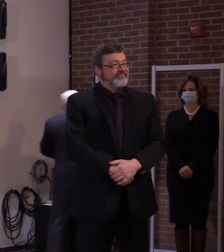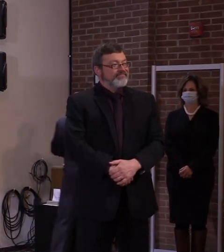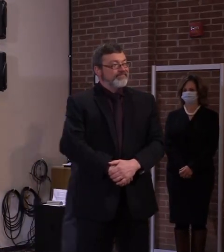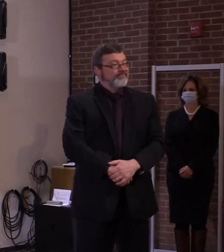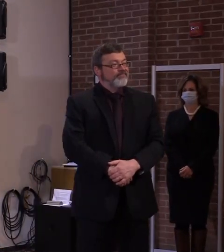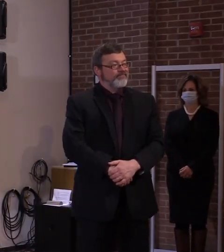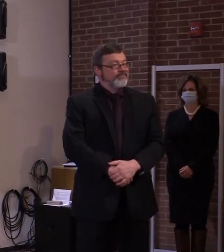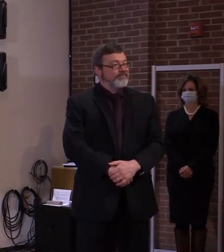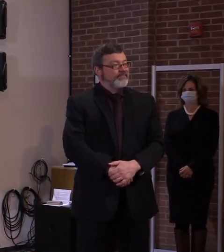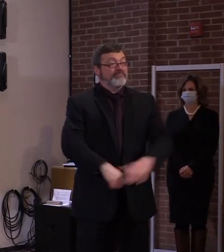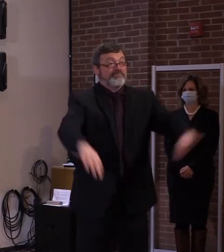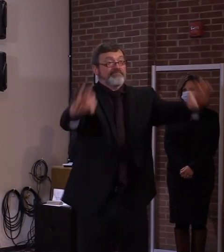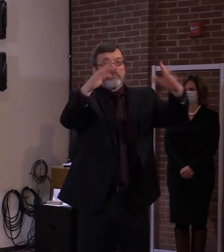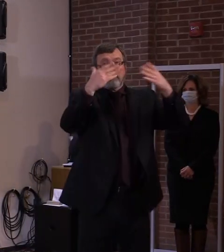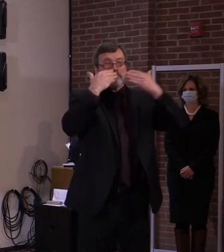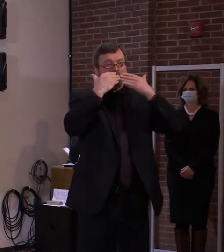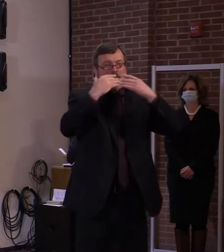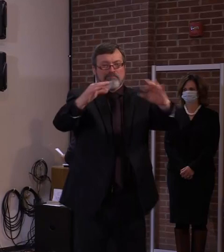Thank you.